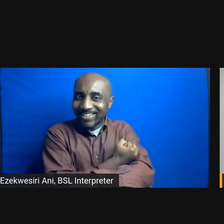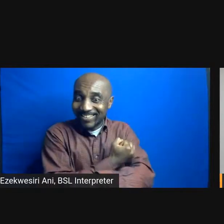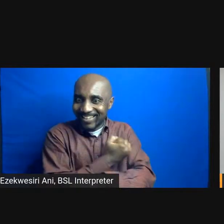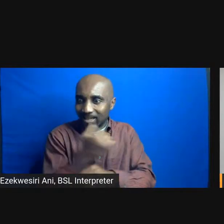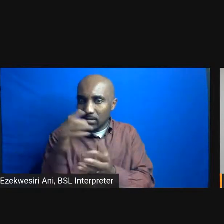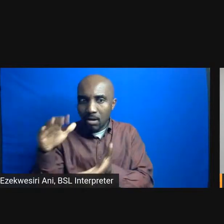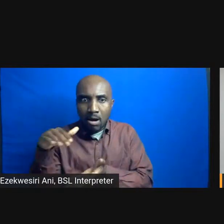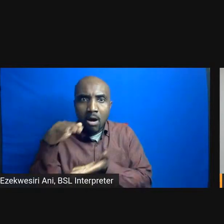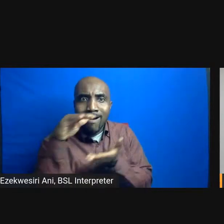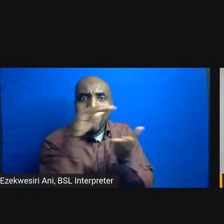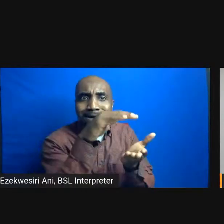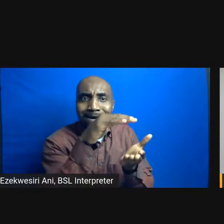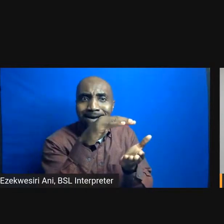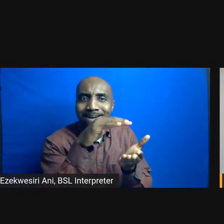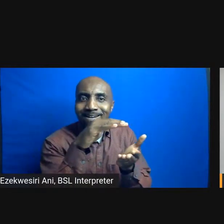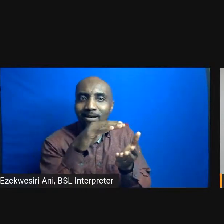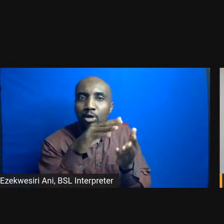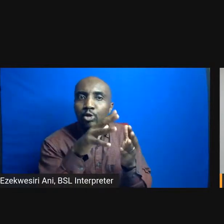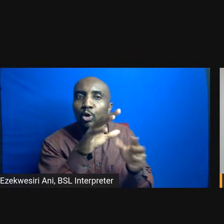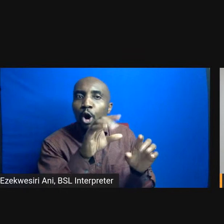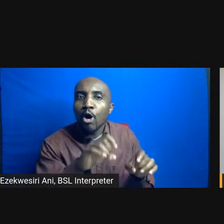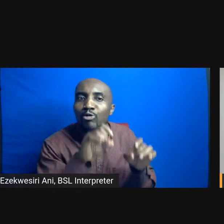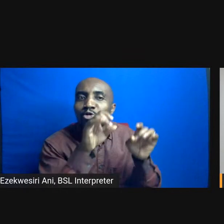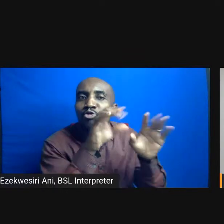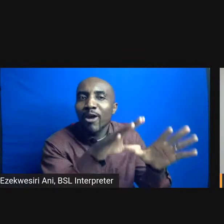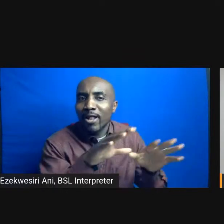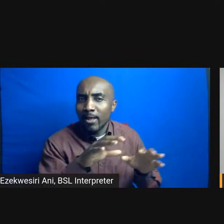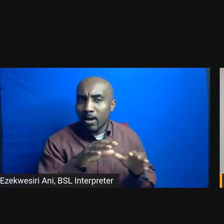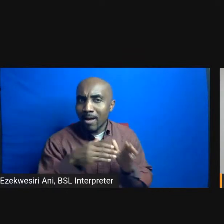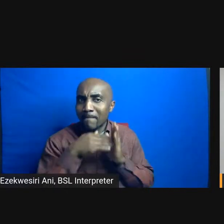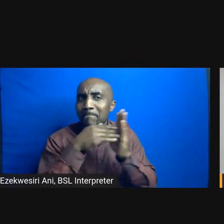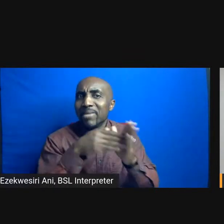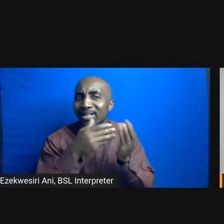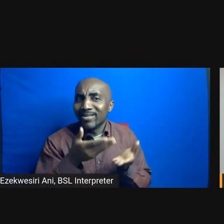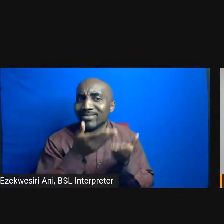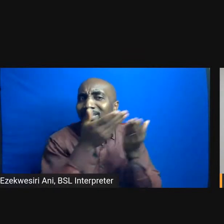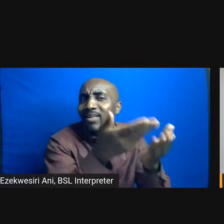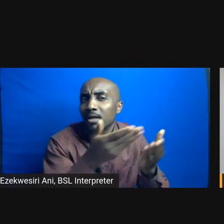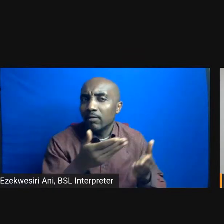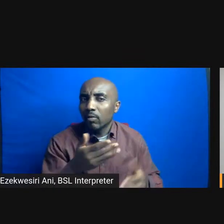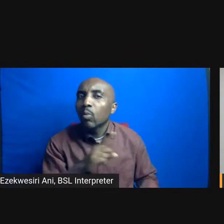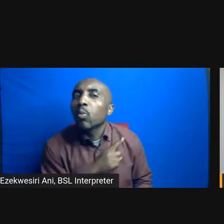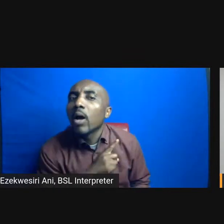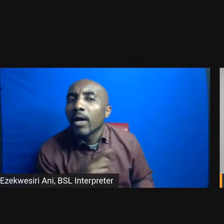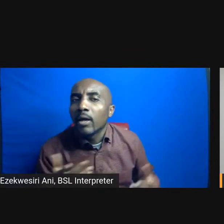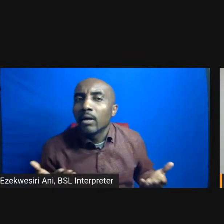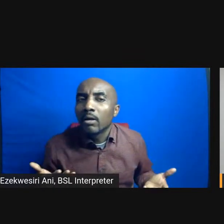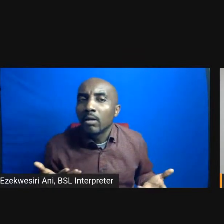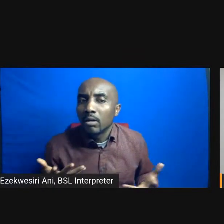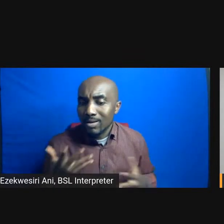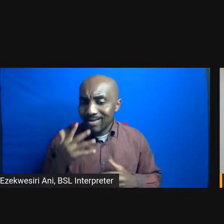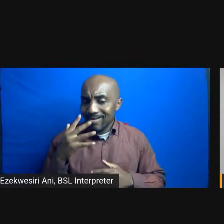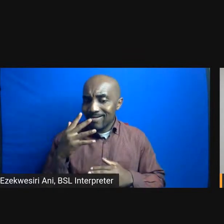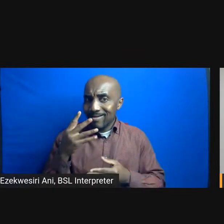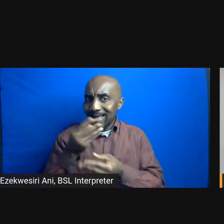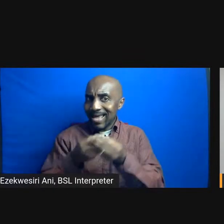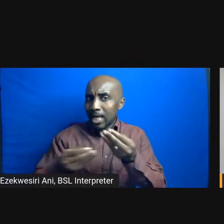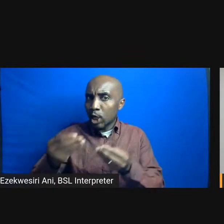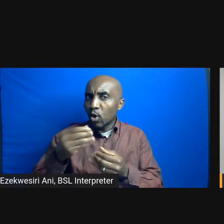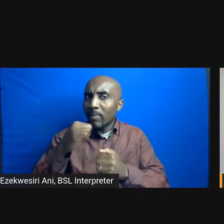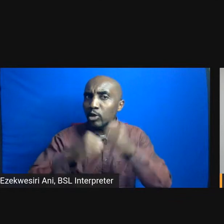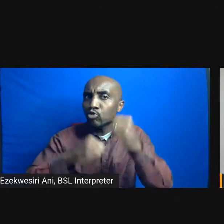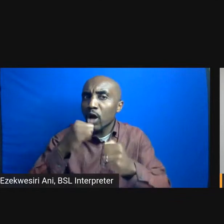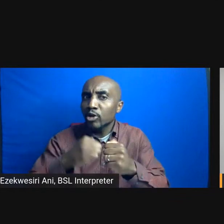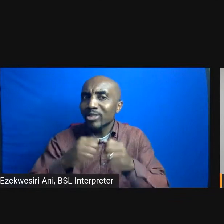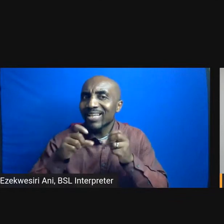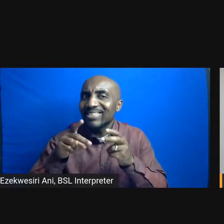commit millions of vaccines. The economic structures and systems that the Western world